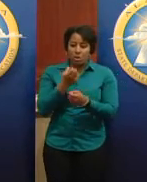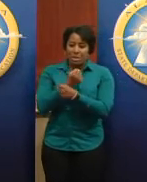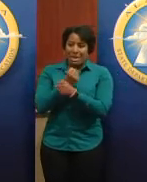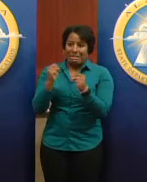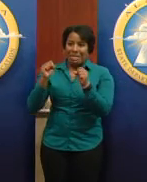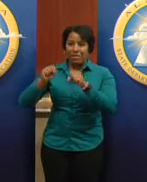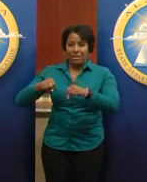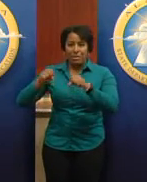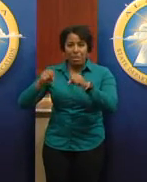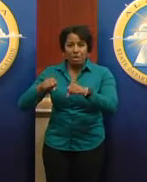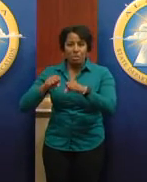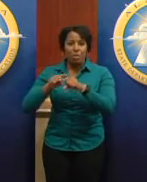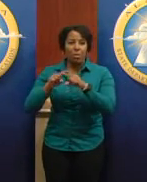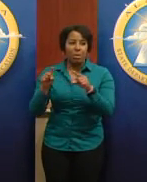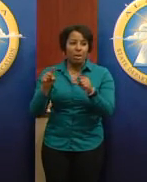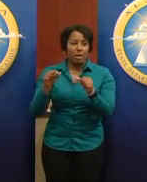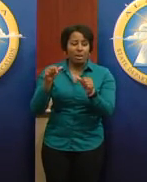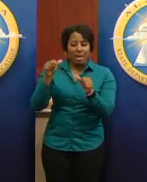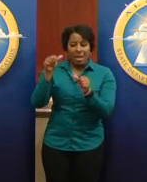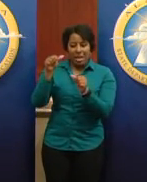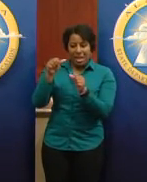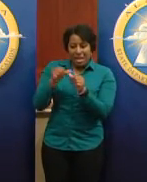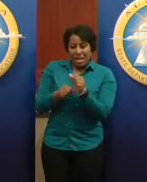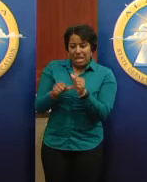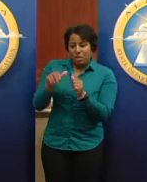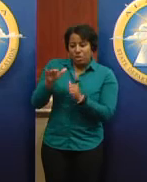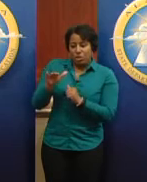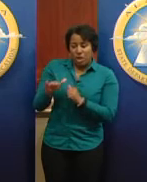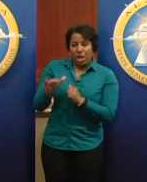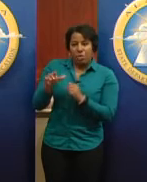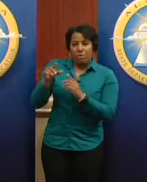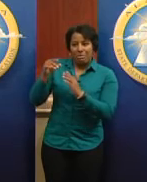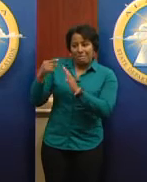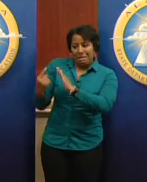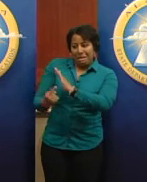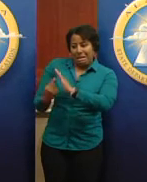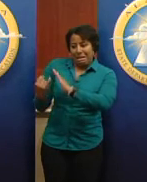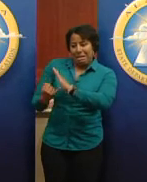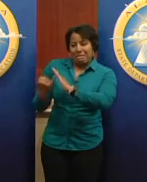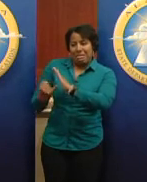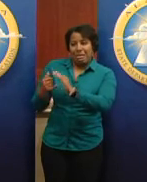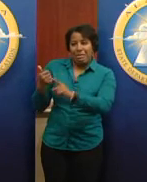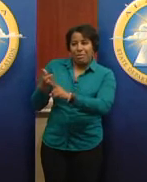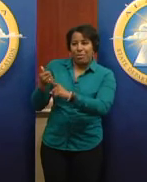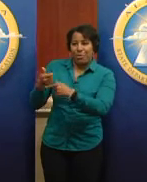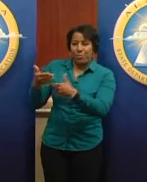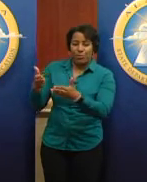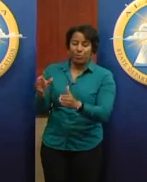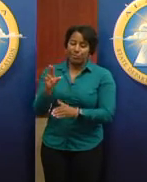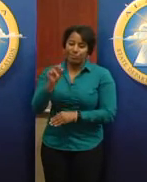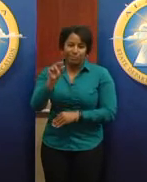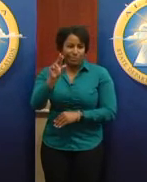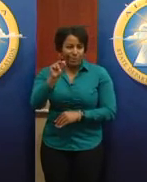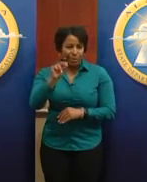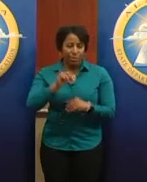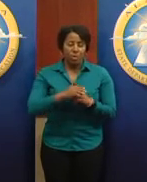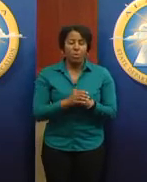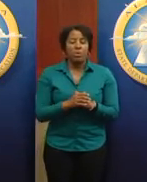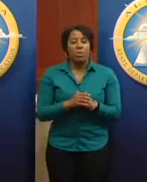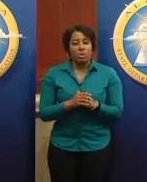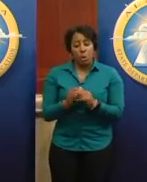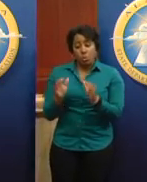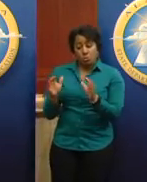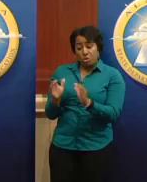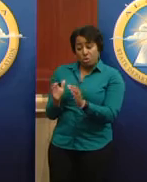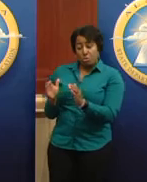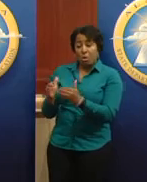able to get to the situation where each child's isolated in their own room, obviously. So smaller classes do help. We'll